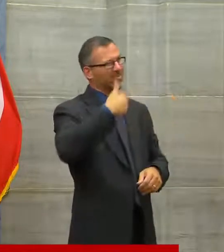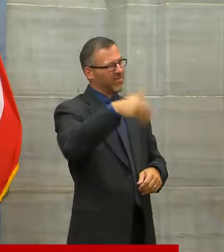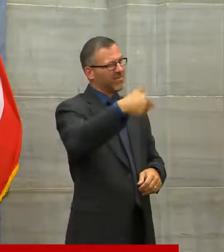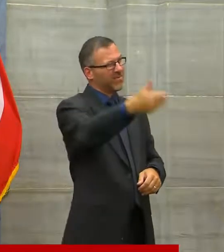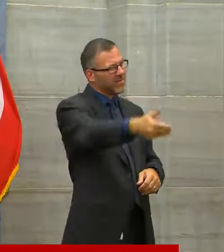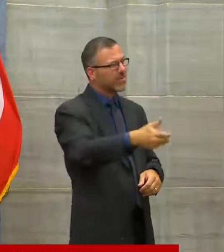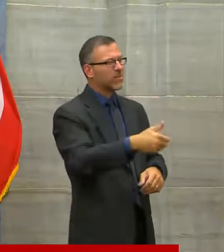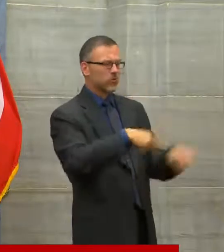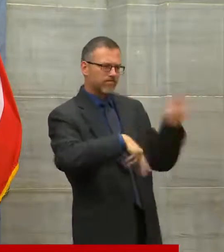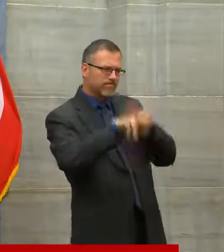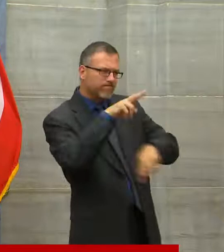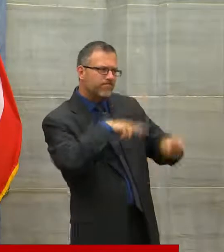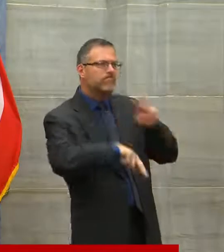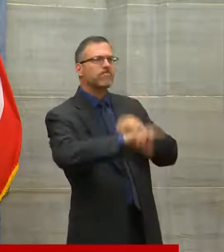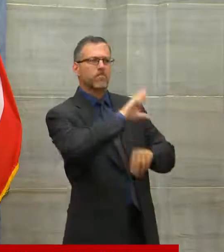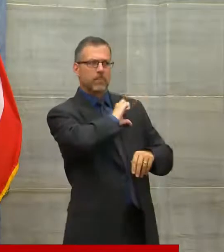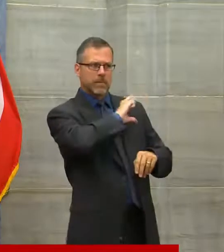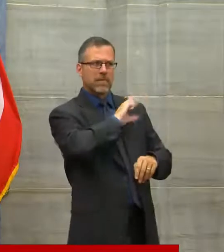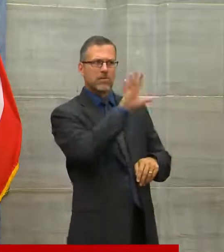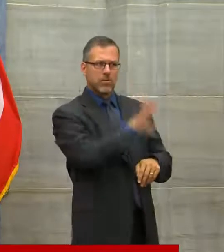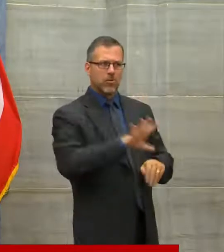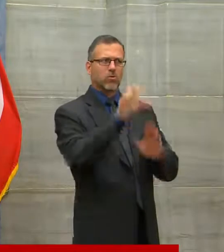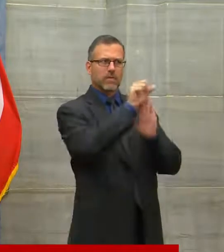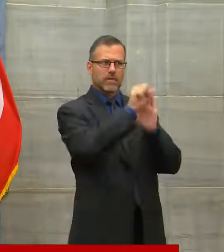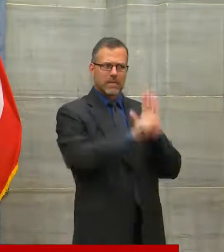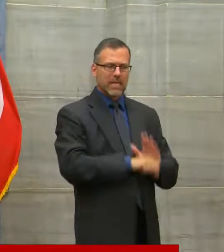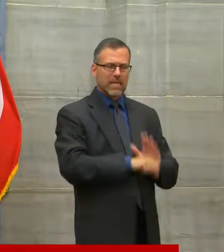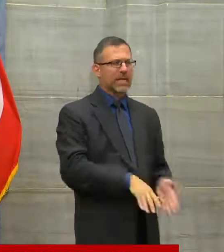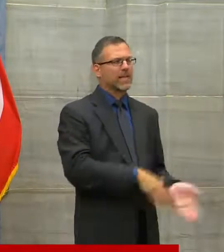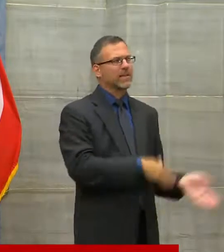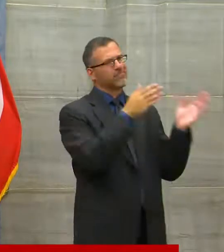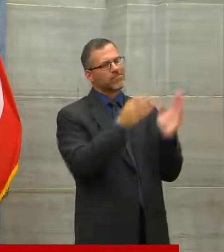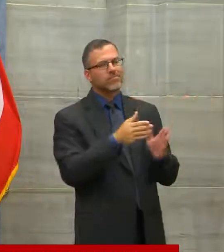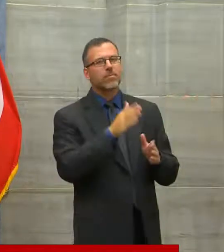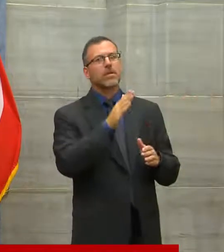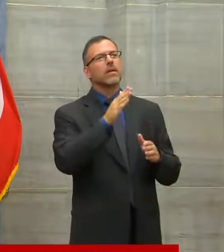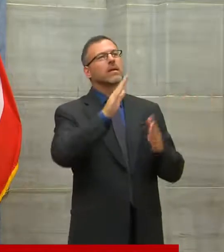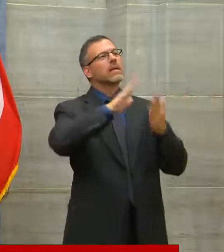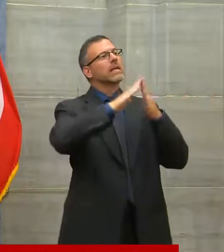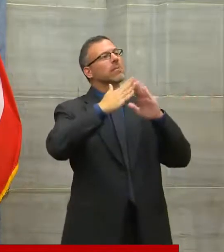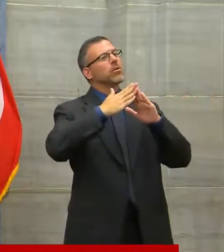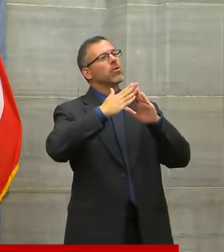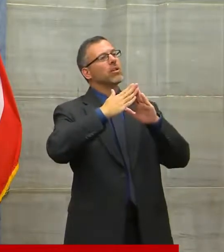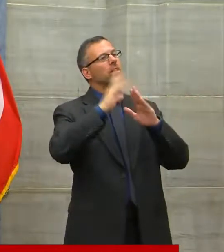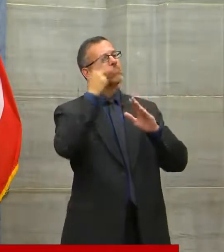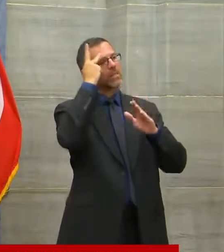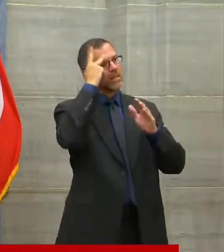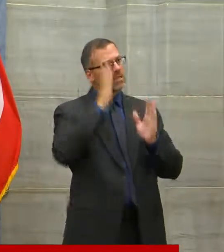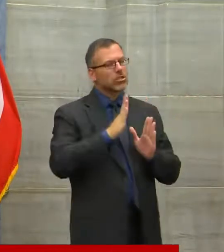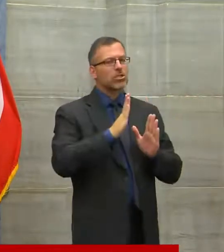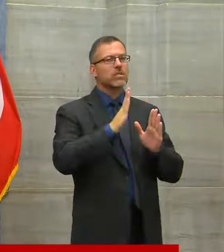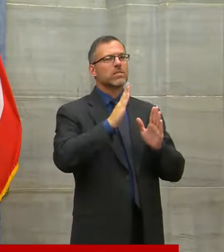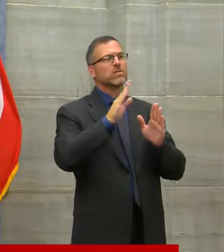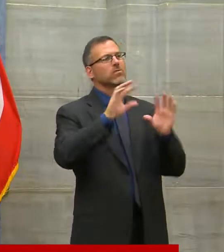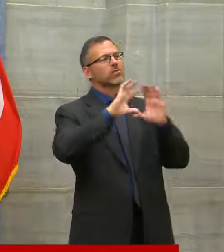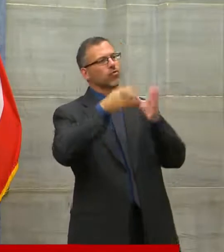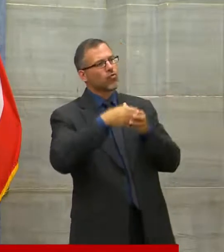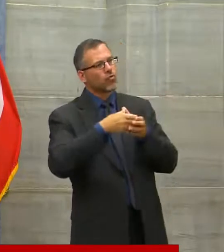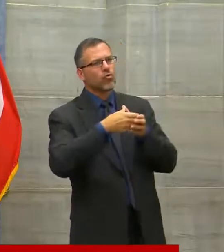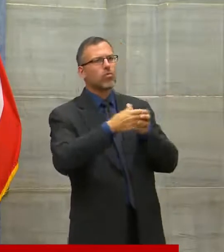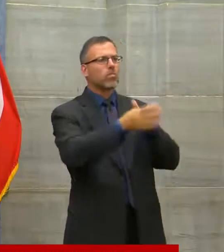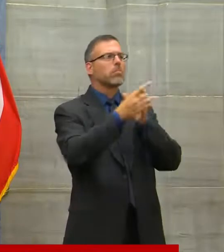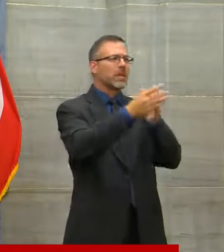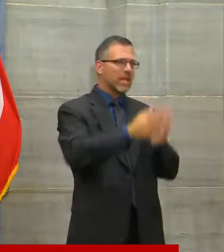interaction with law enforcement across the state, interaction with community leaders and community groups across the state in